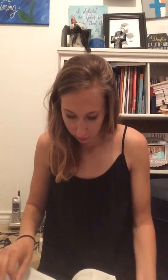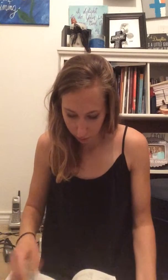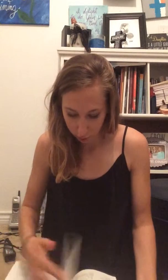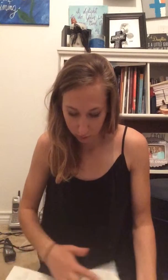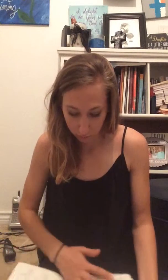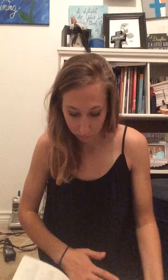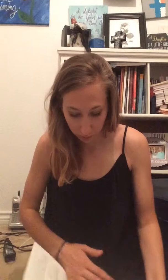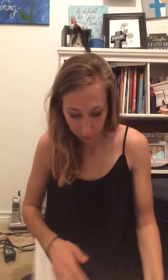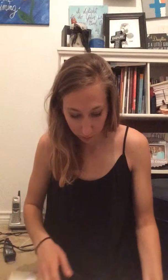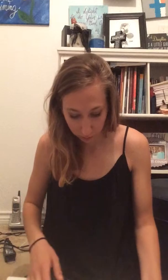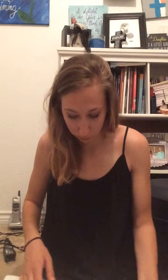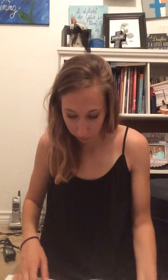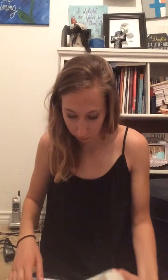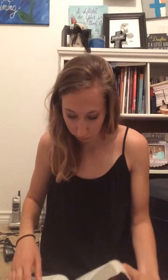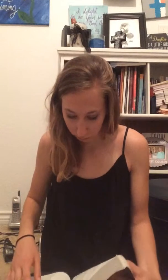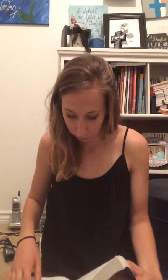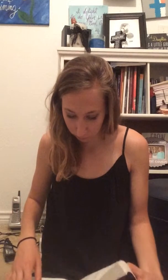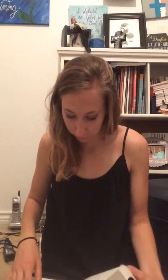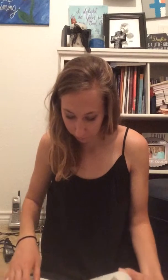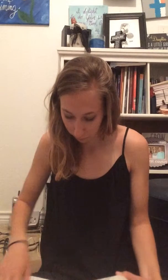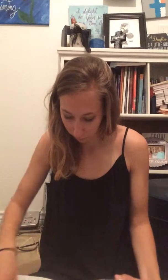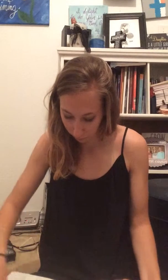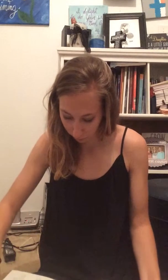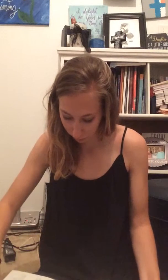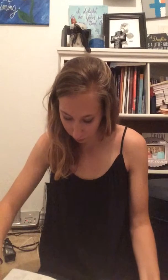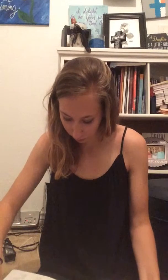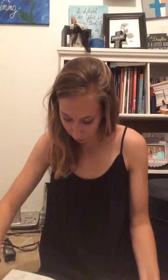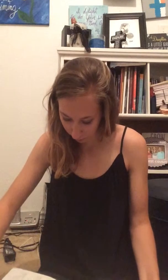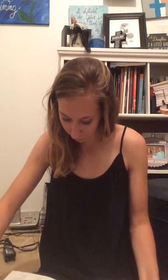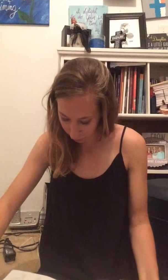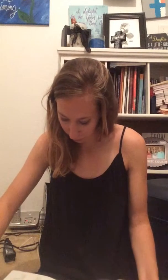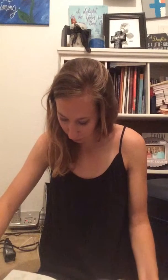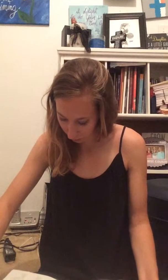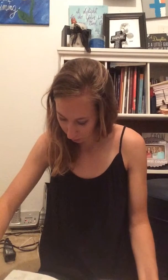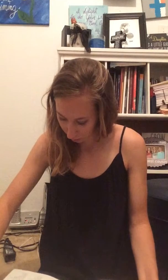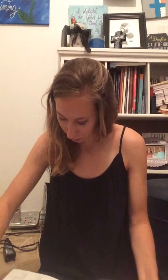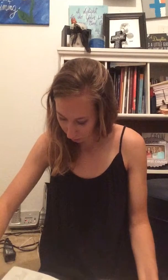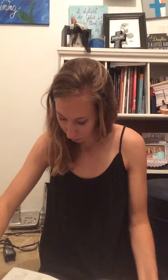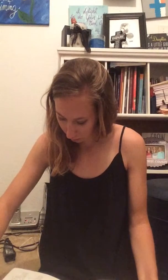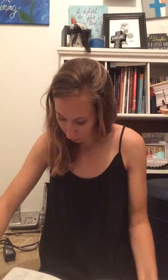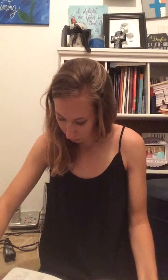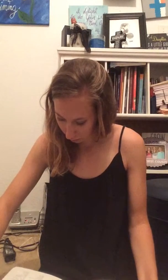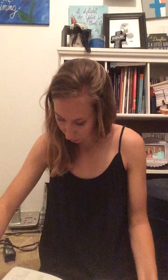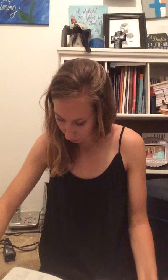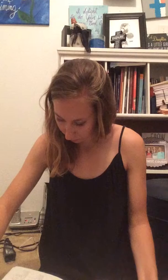Trust and faith, I guess, or a lot of life, but, um,